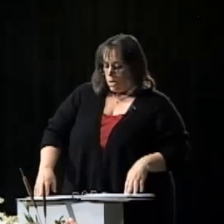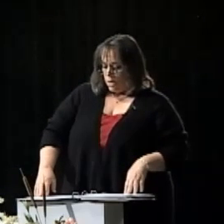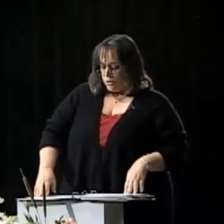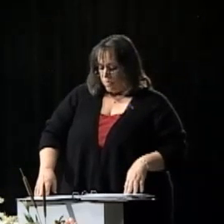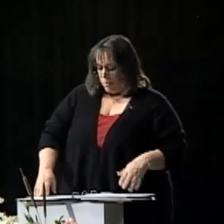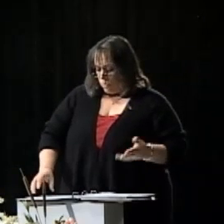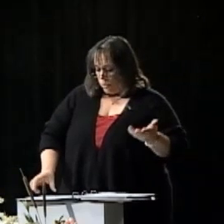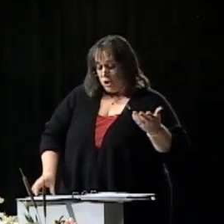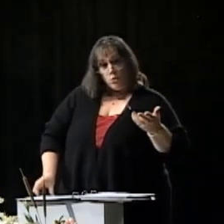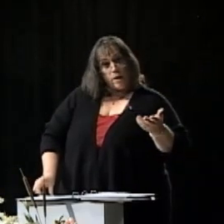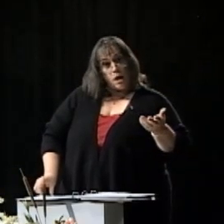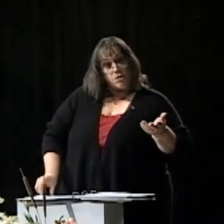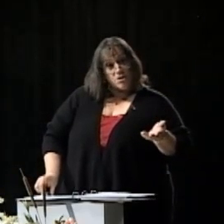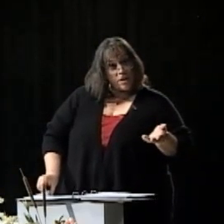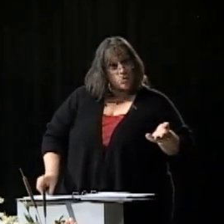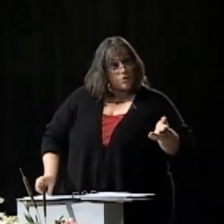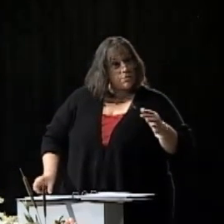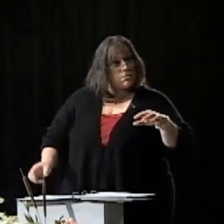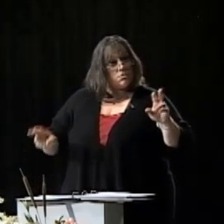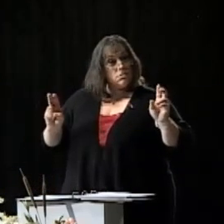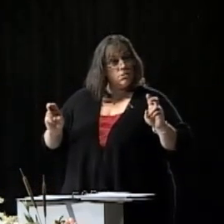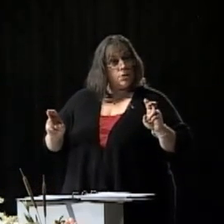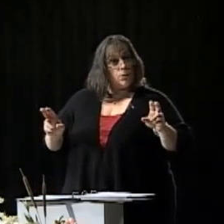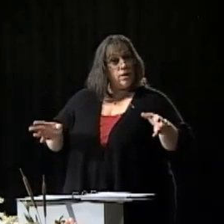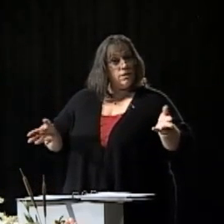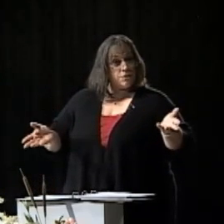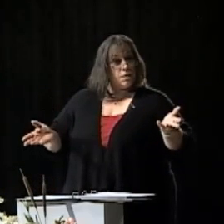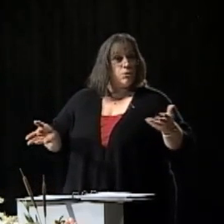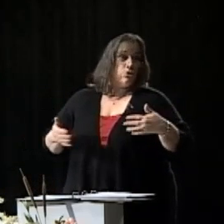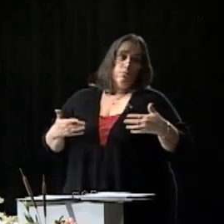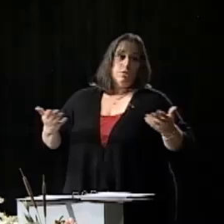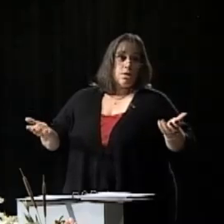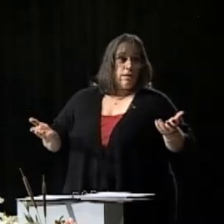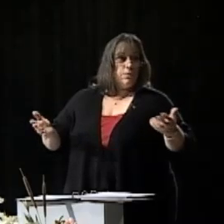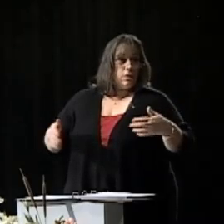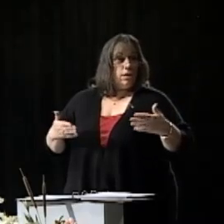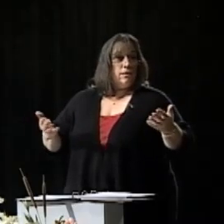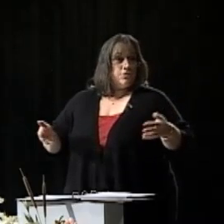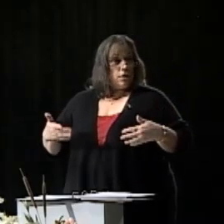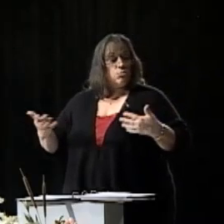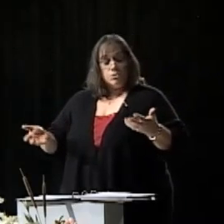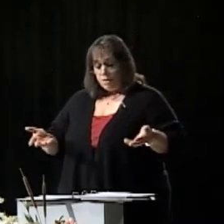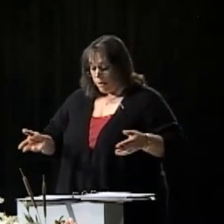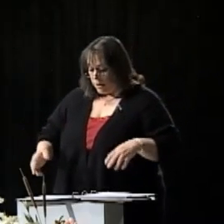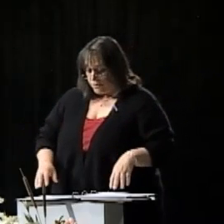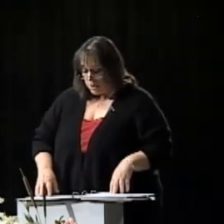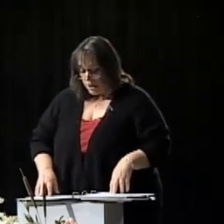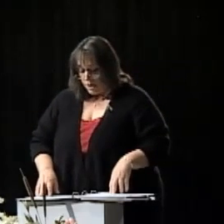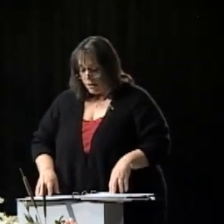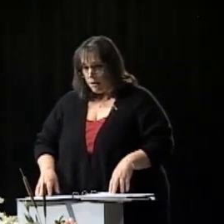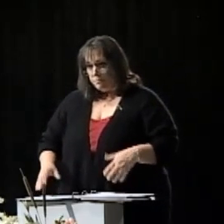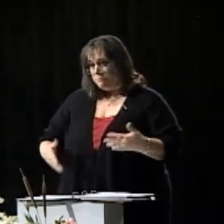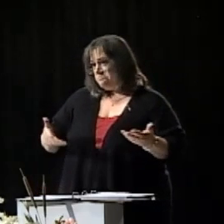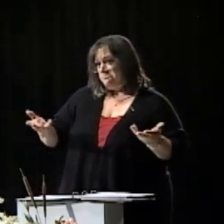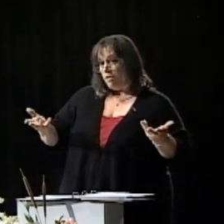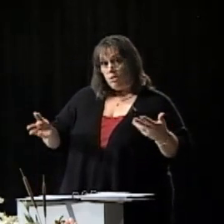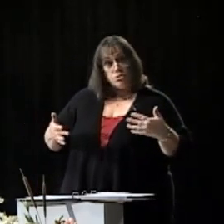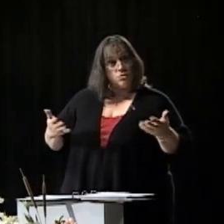So maybe when we're doing our schedules, you know, and the day program is kind of big, we have schedules that we have to kind of follow suit, and